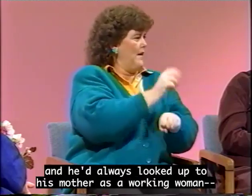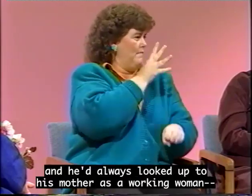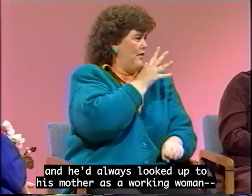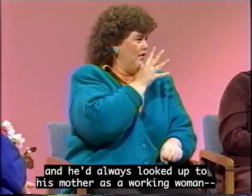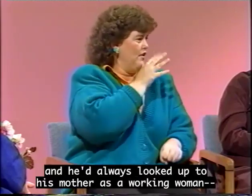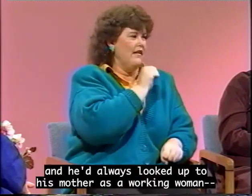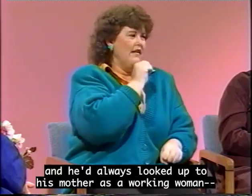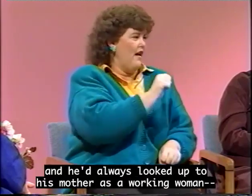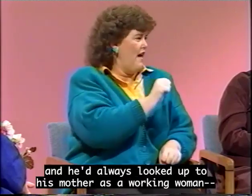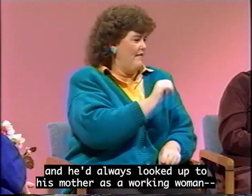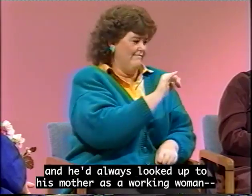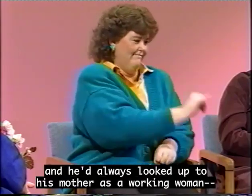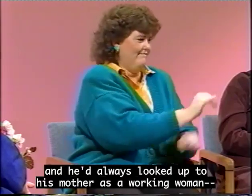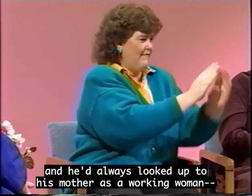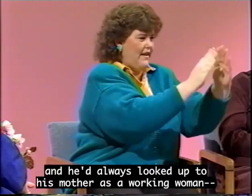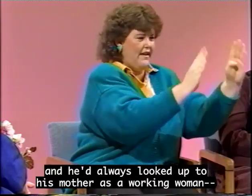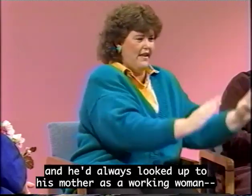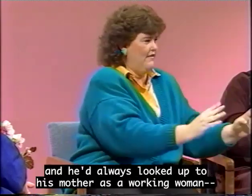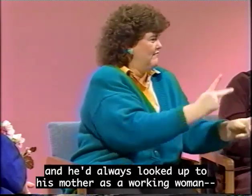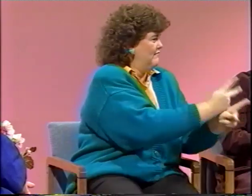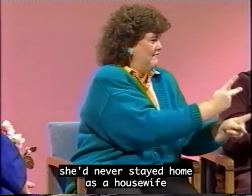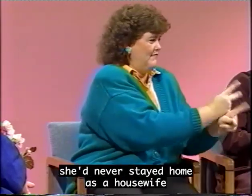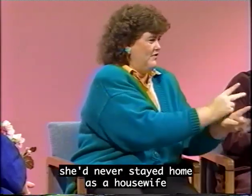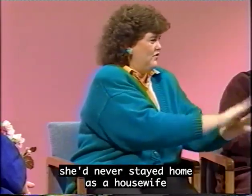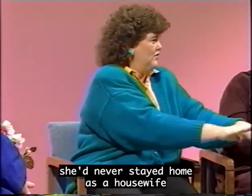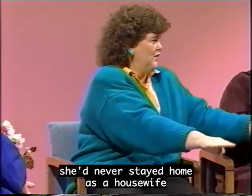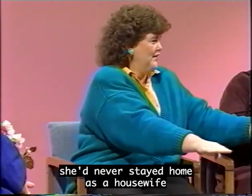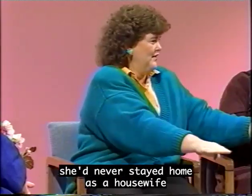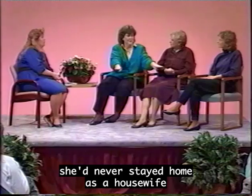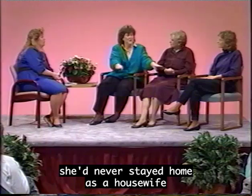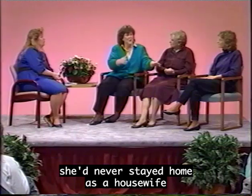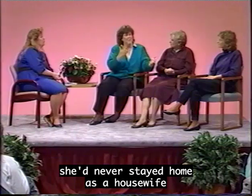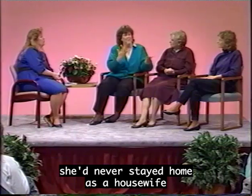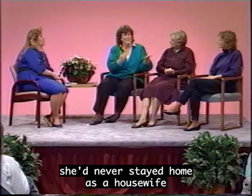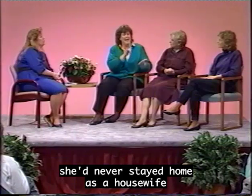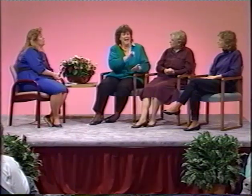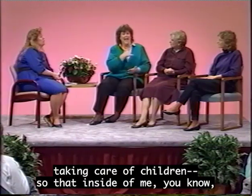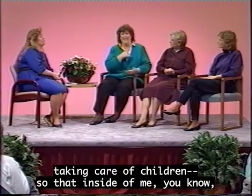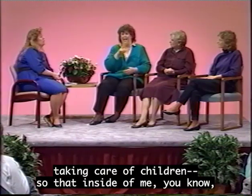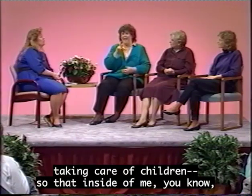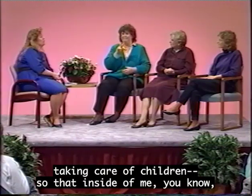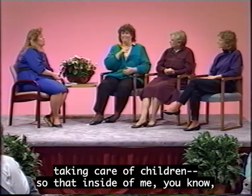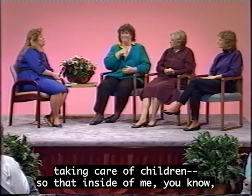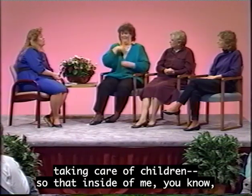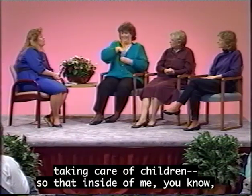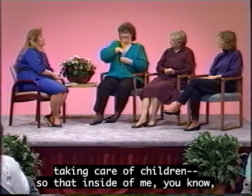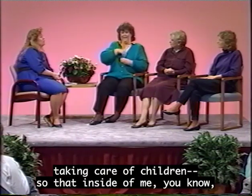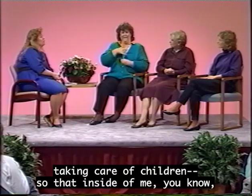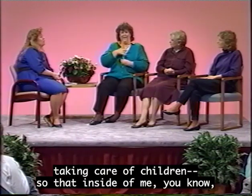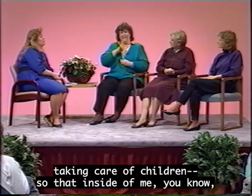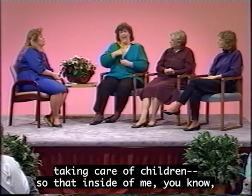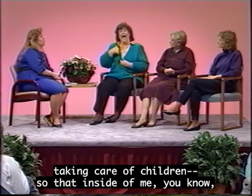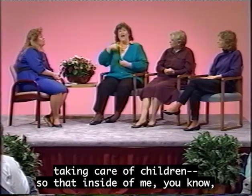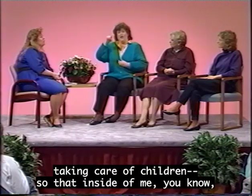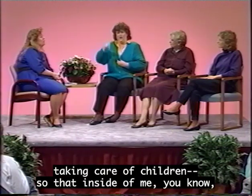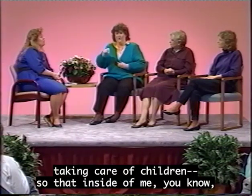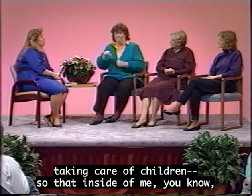up to his mother as a working woman. She had never stayed home as a housewife taking care of children. So that inside of